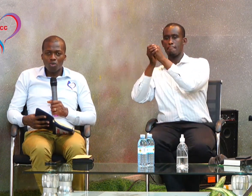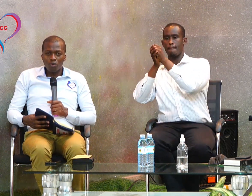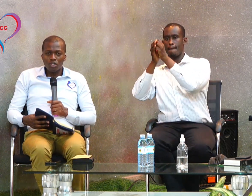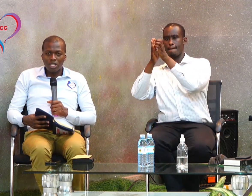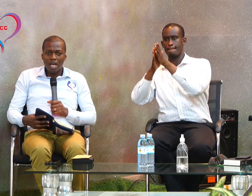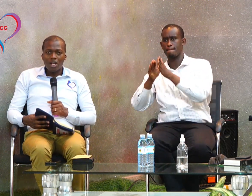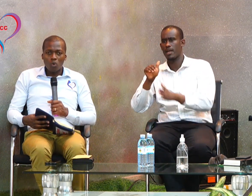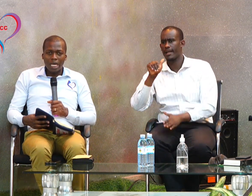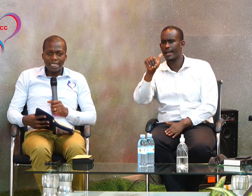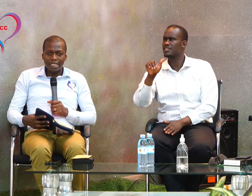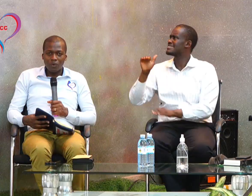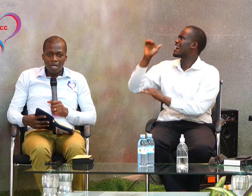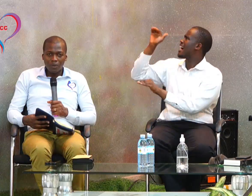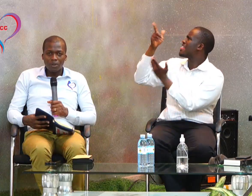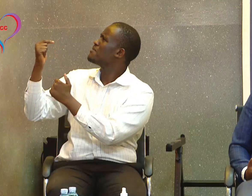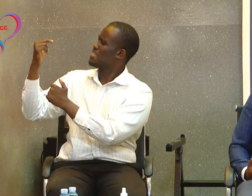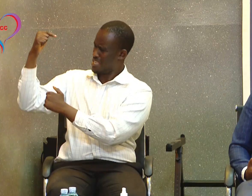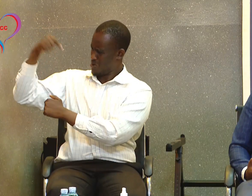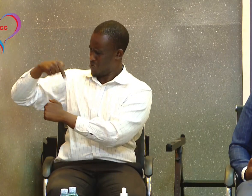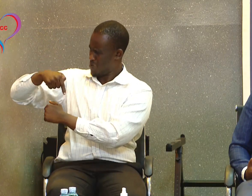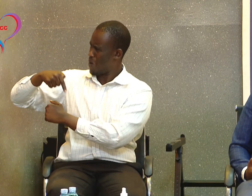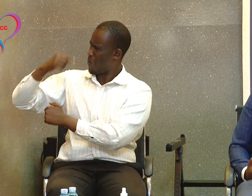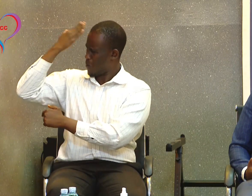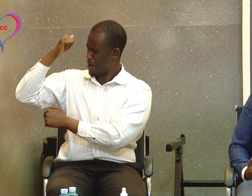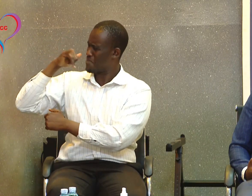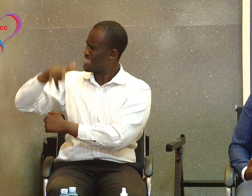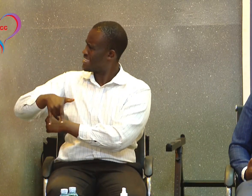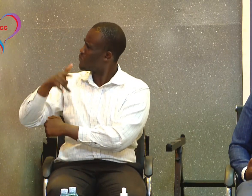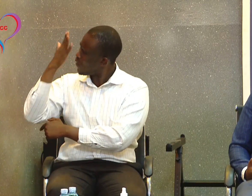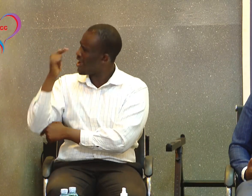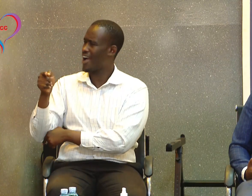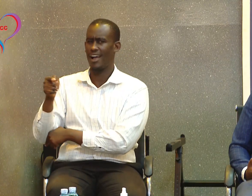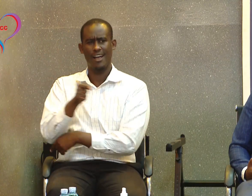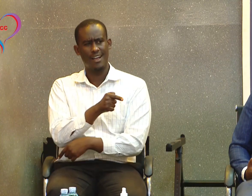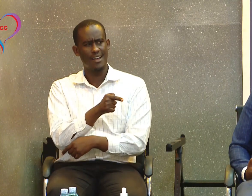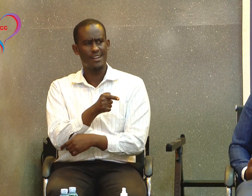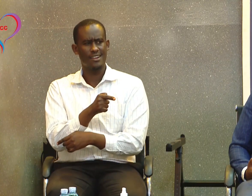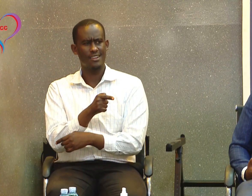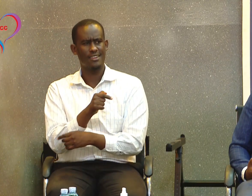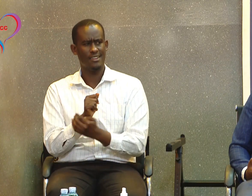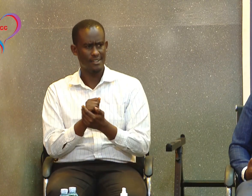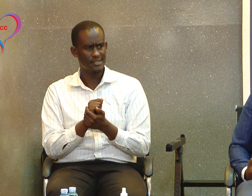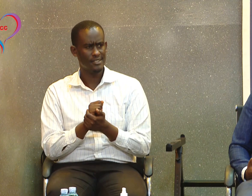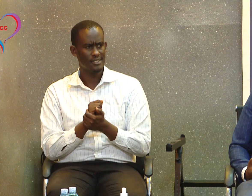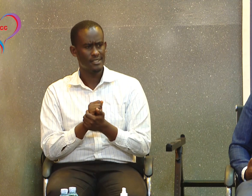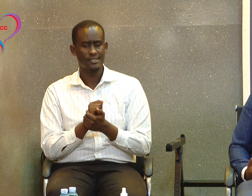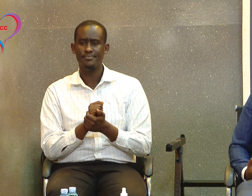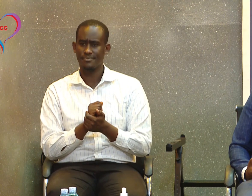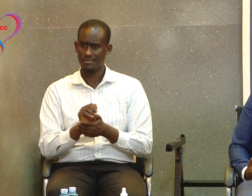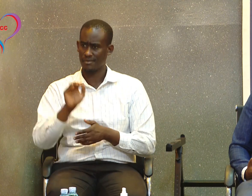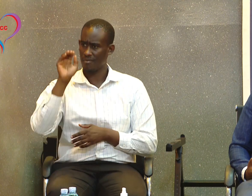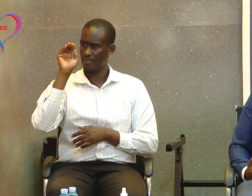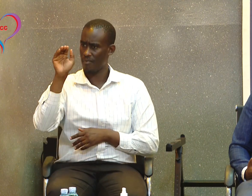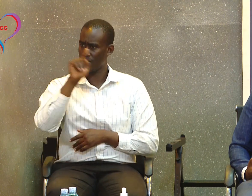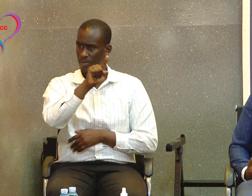wo n'omubuuza lwaki ndi wano? Are you doing that which was on the mind of the creator when he thought